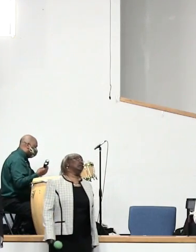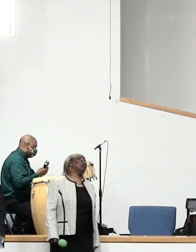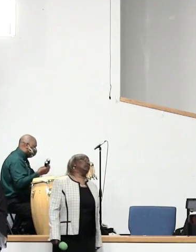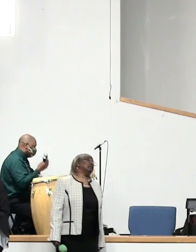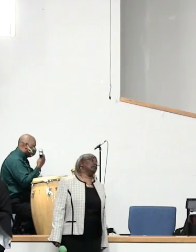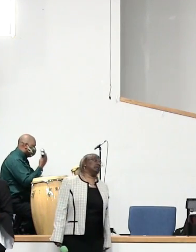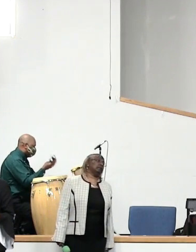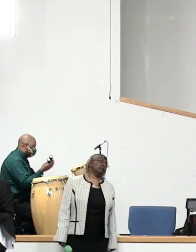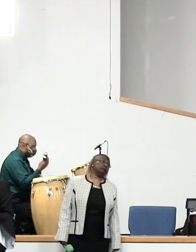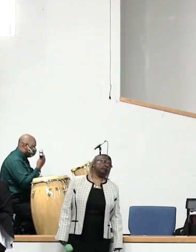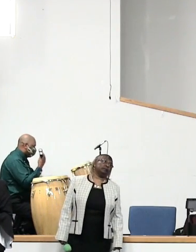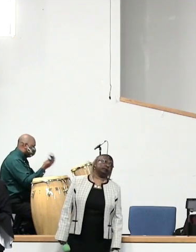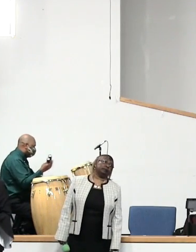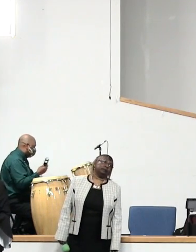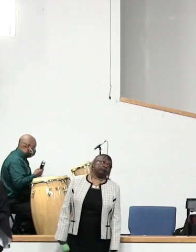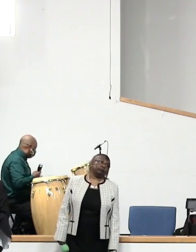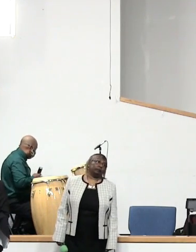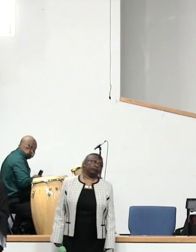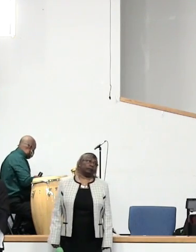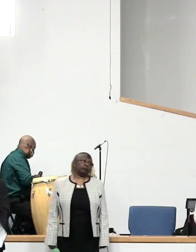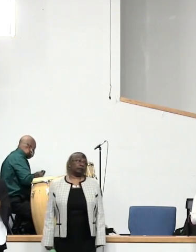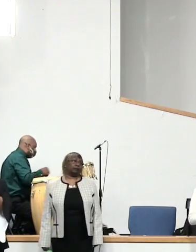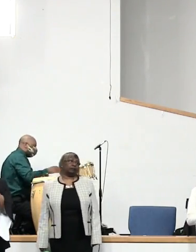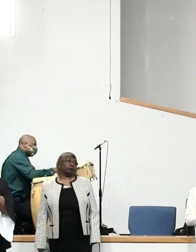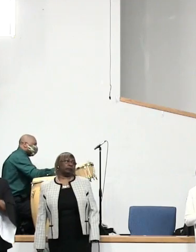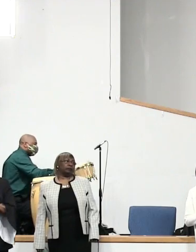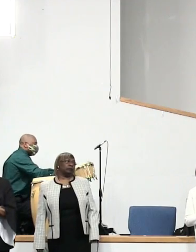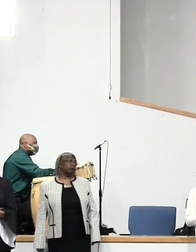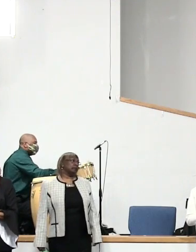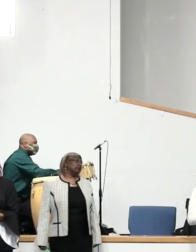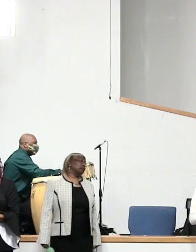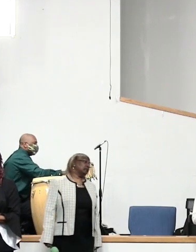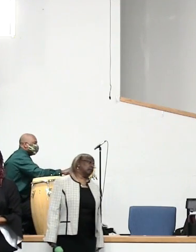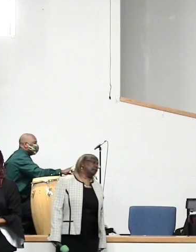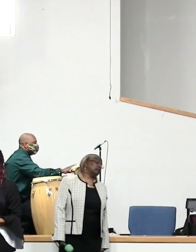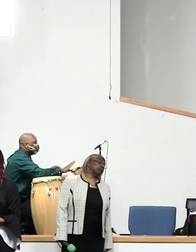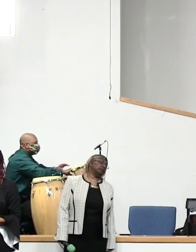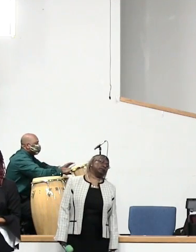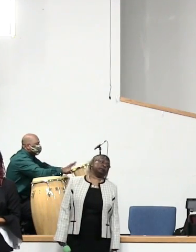Hallelujah. You know my name.